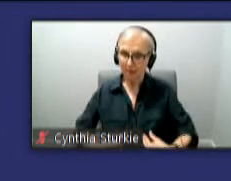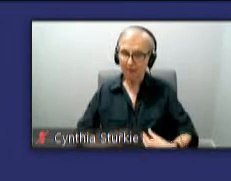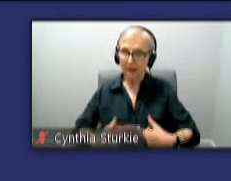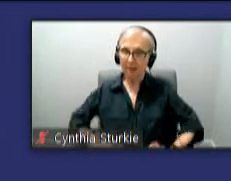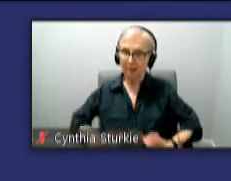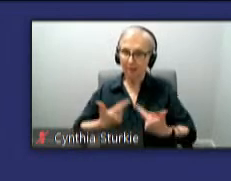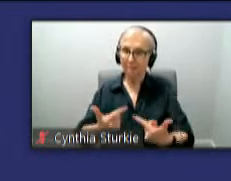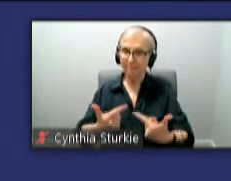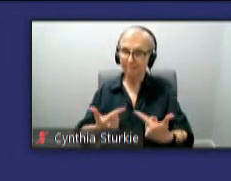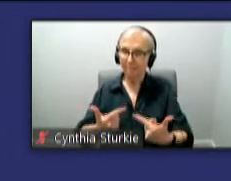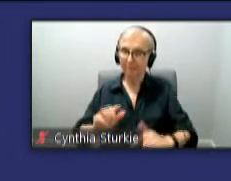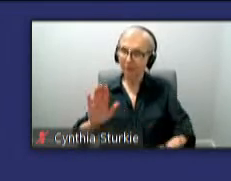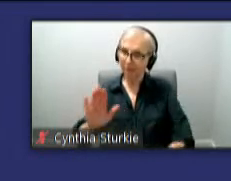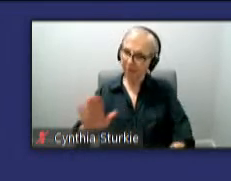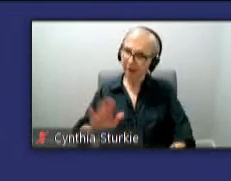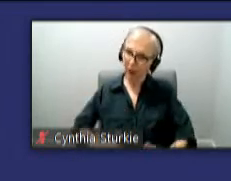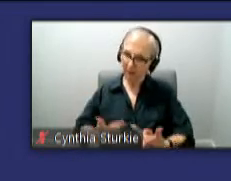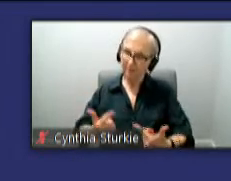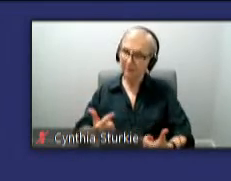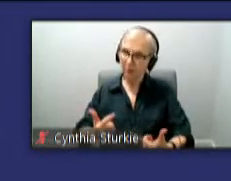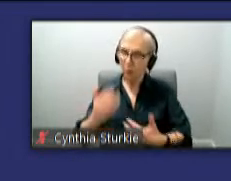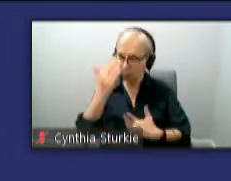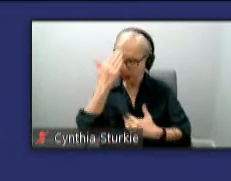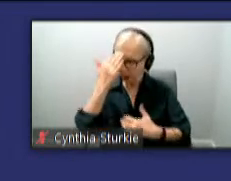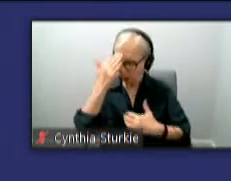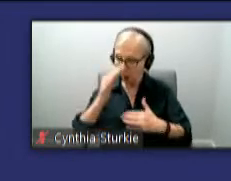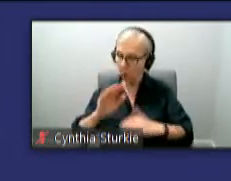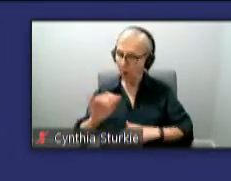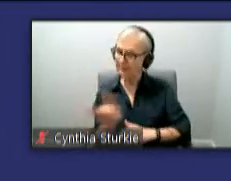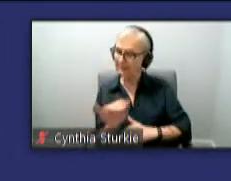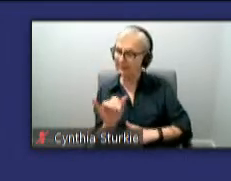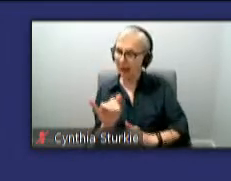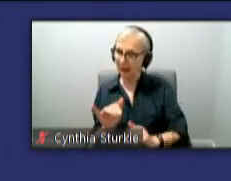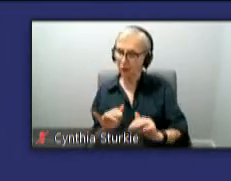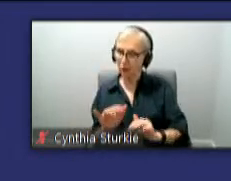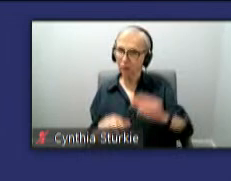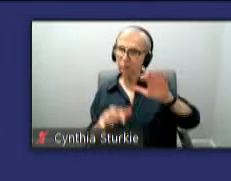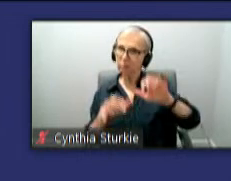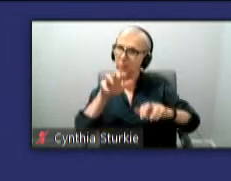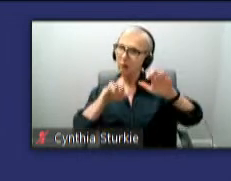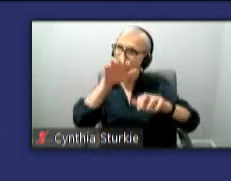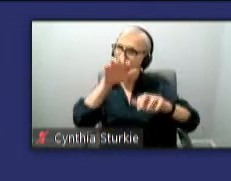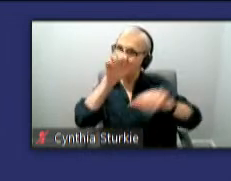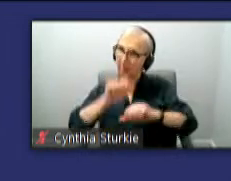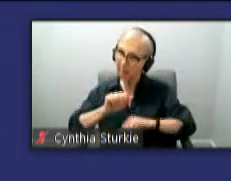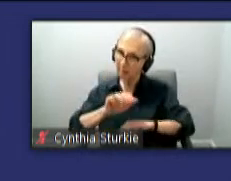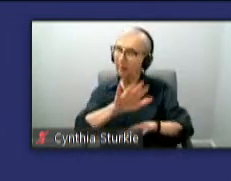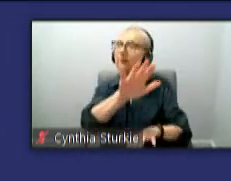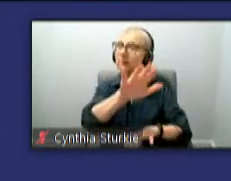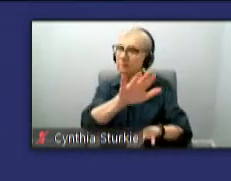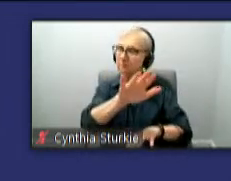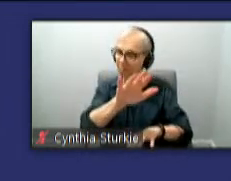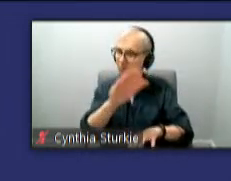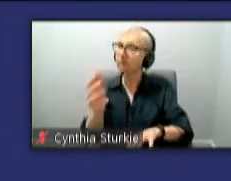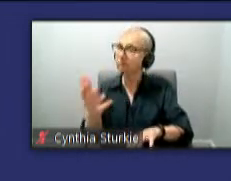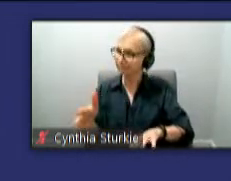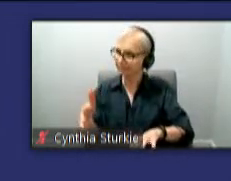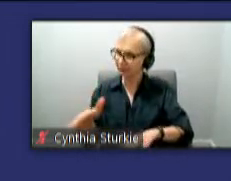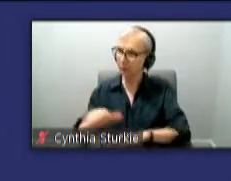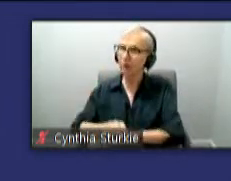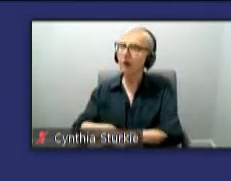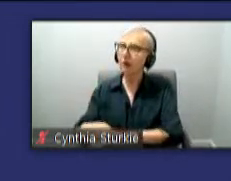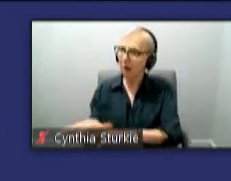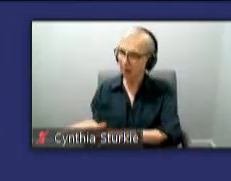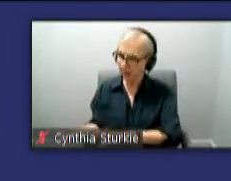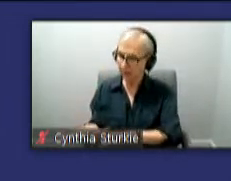As Coloradans, we know what it's like to scale mountains, and really, that's what we've done. You know, the complexities of